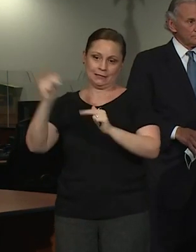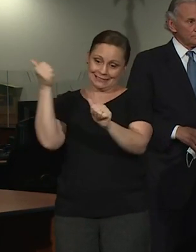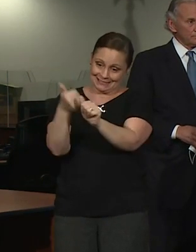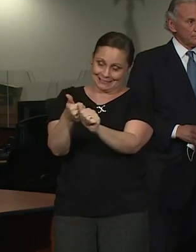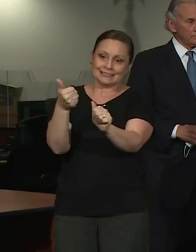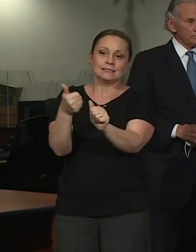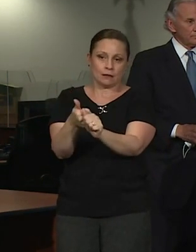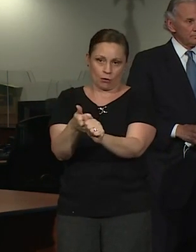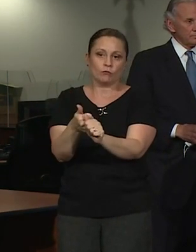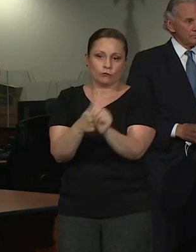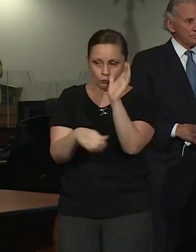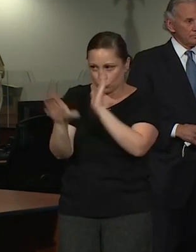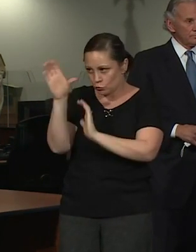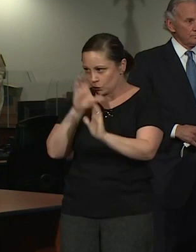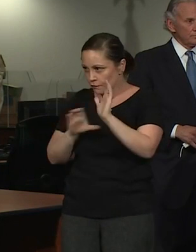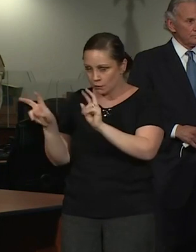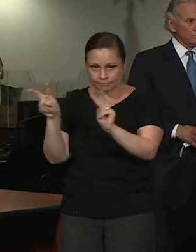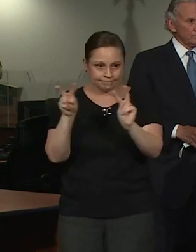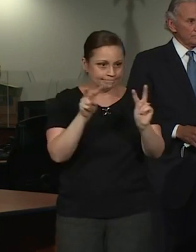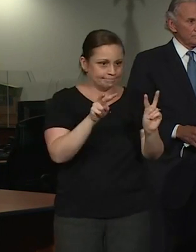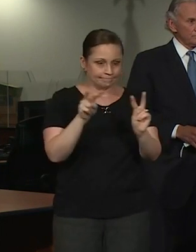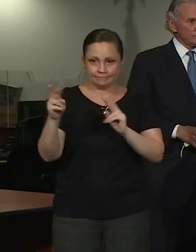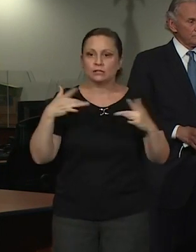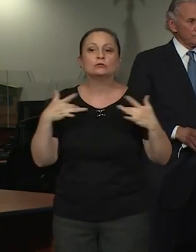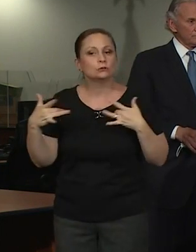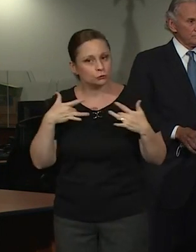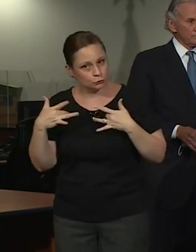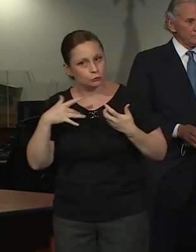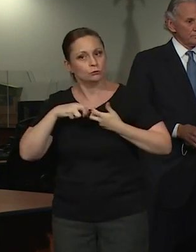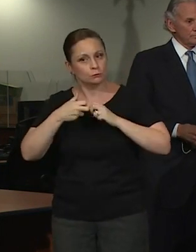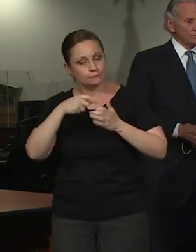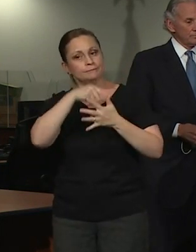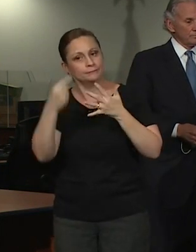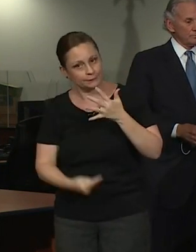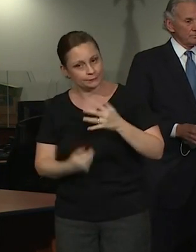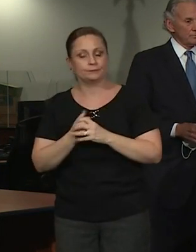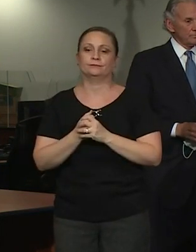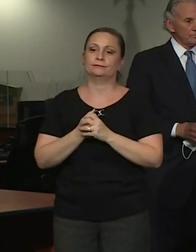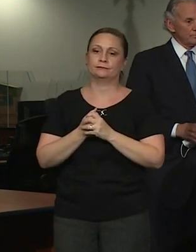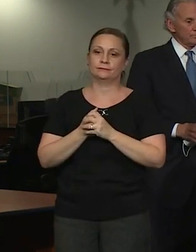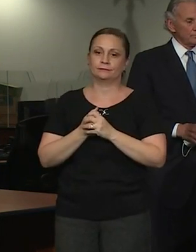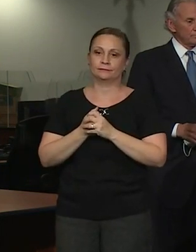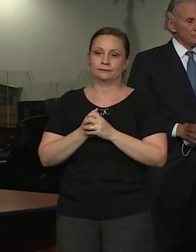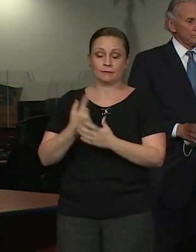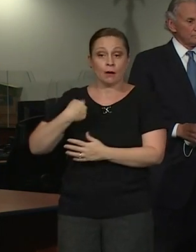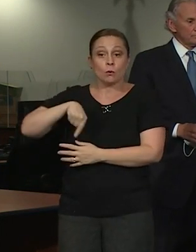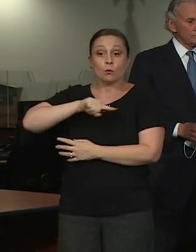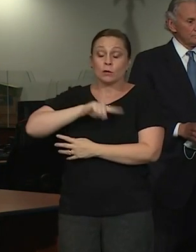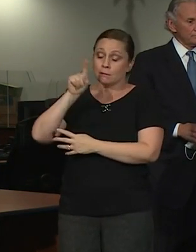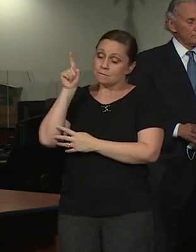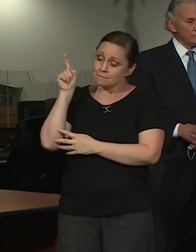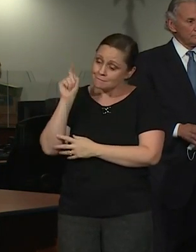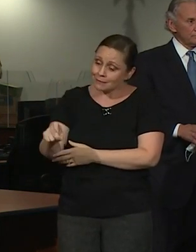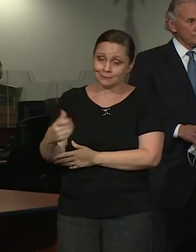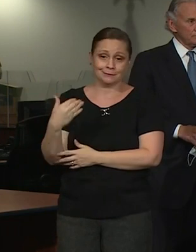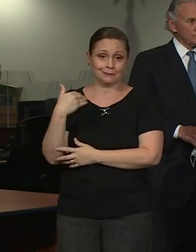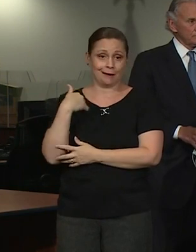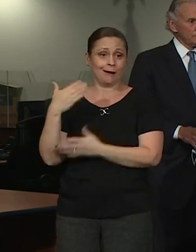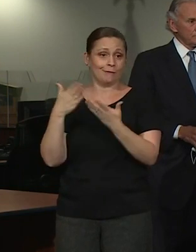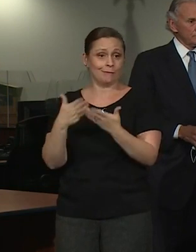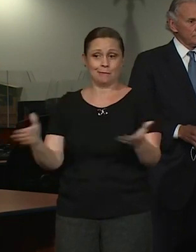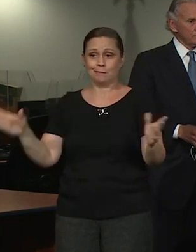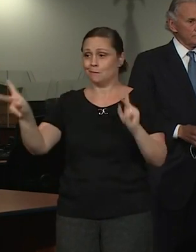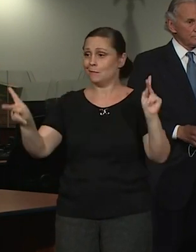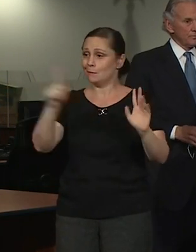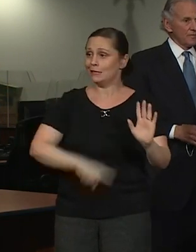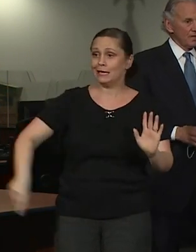for concerns, but we definitely need the public to also be providing those